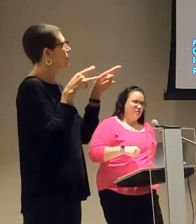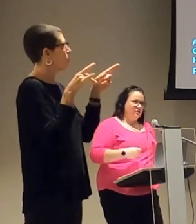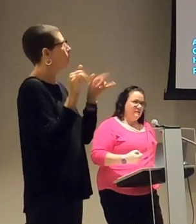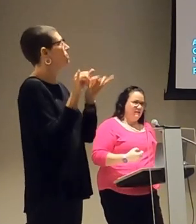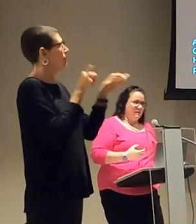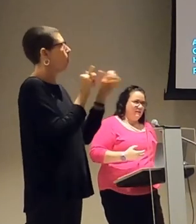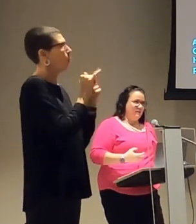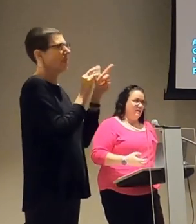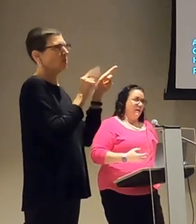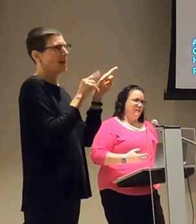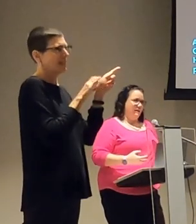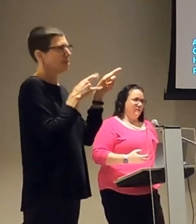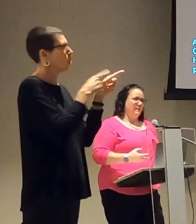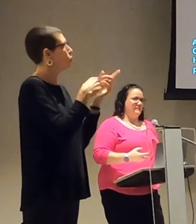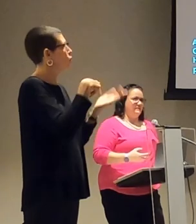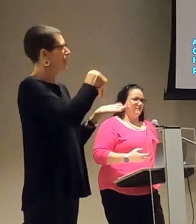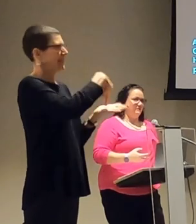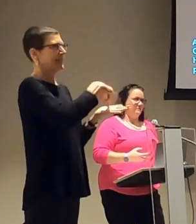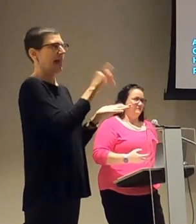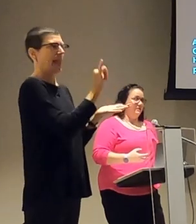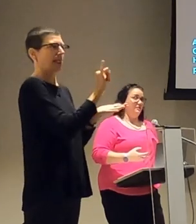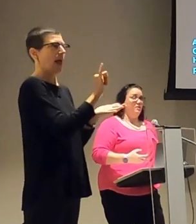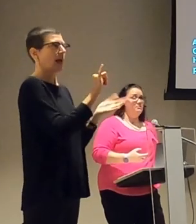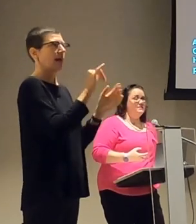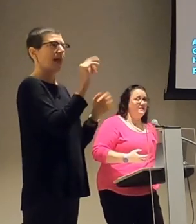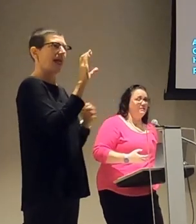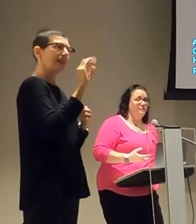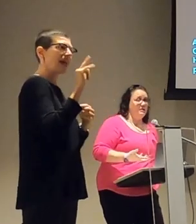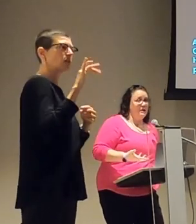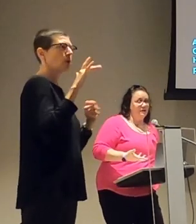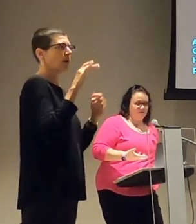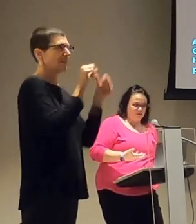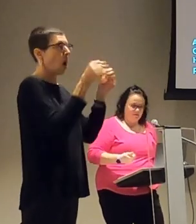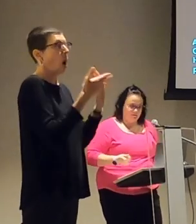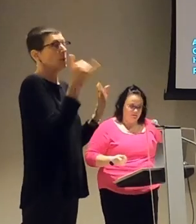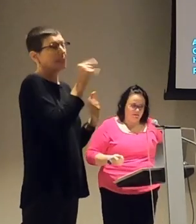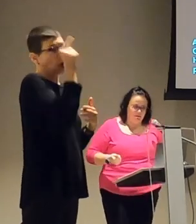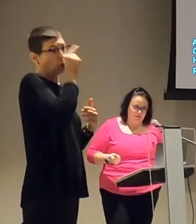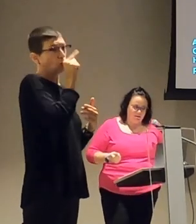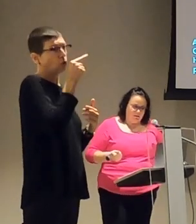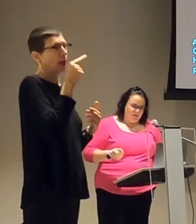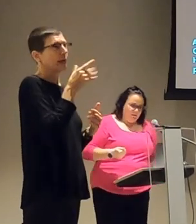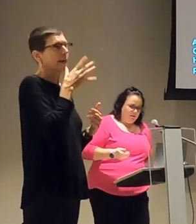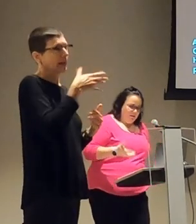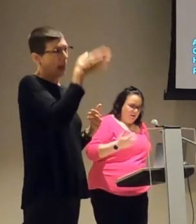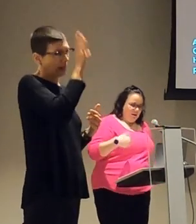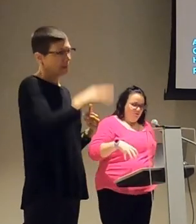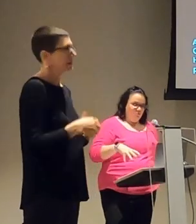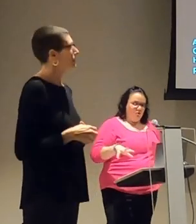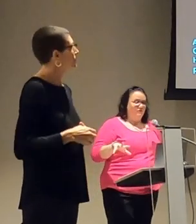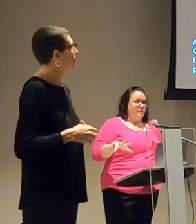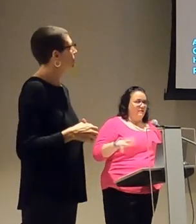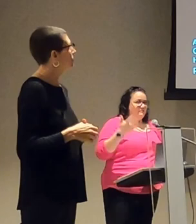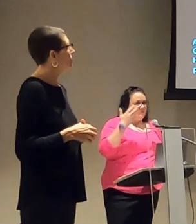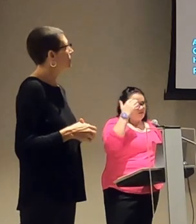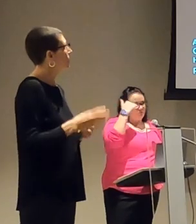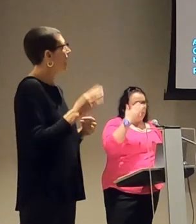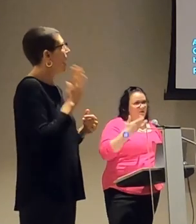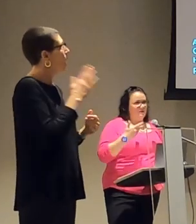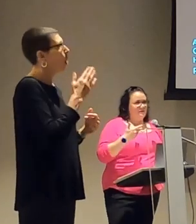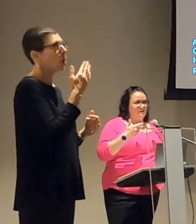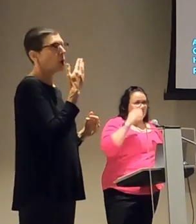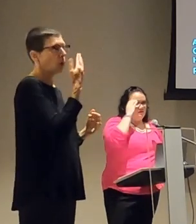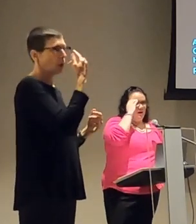so she's standing like a classical figure, almost like a Greek goddess. And even her profile